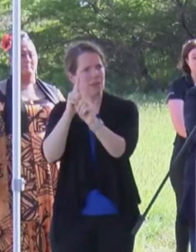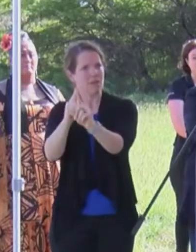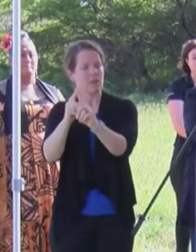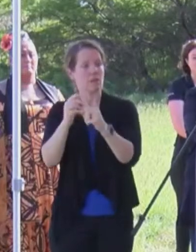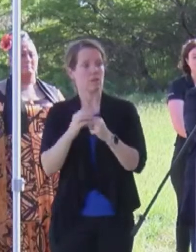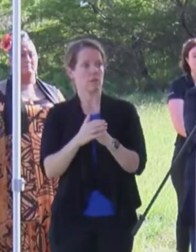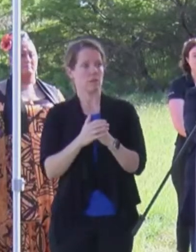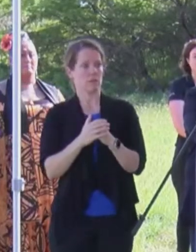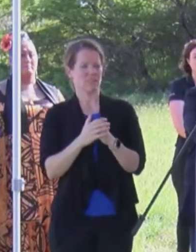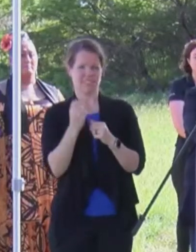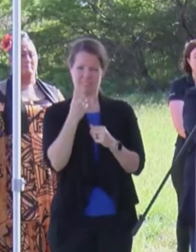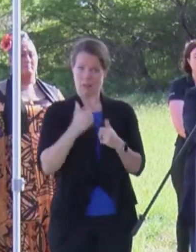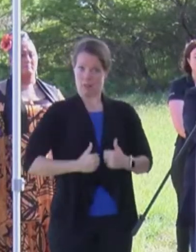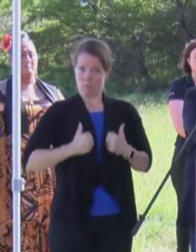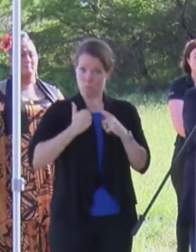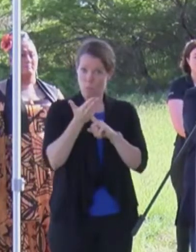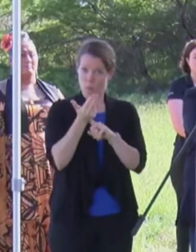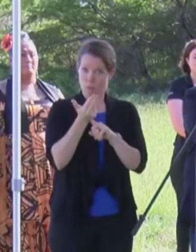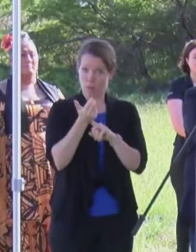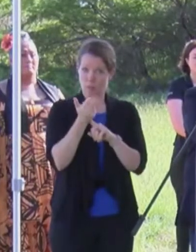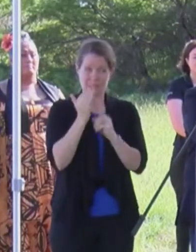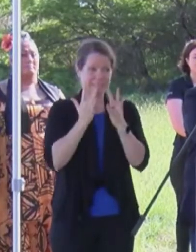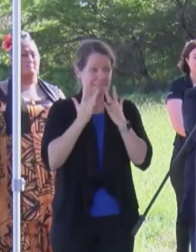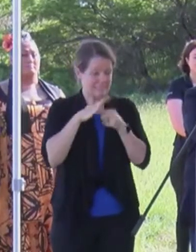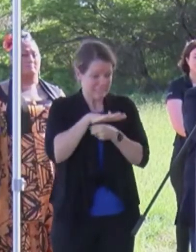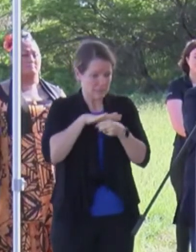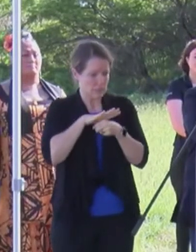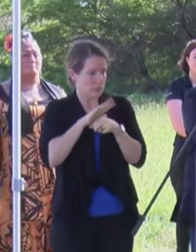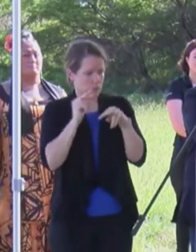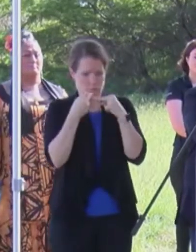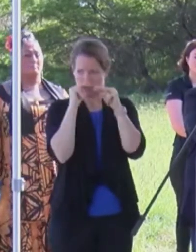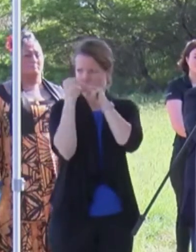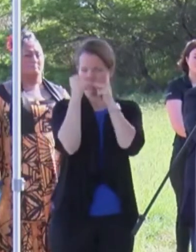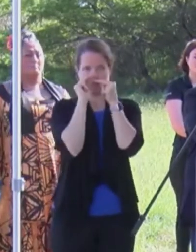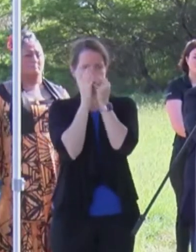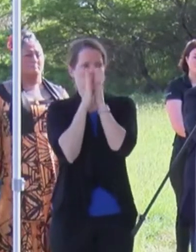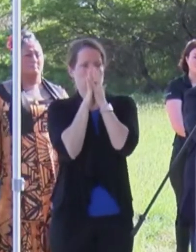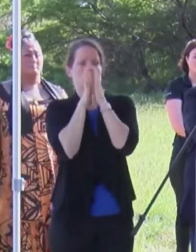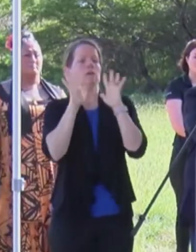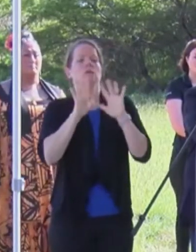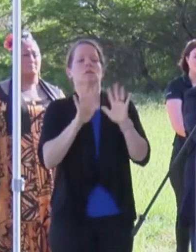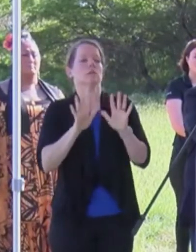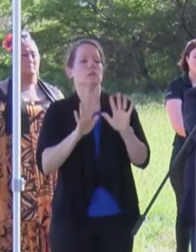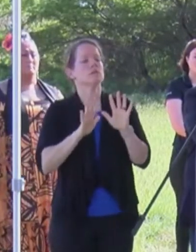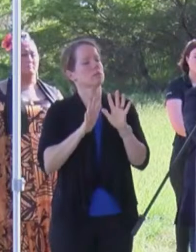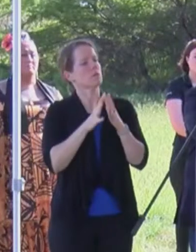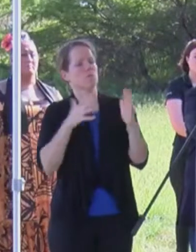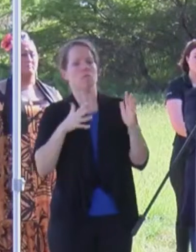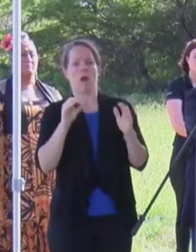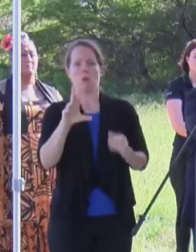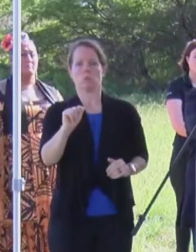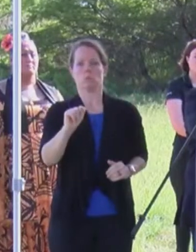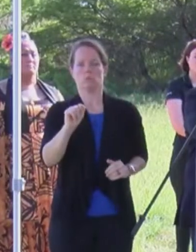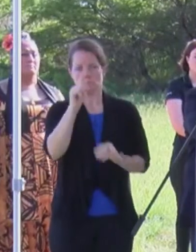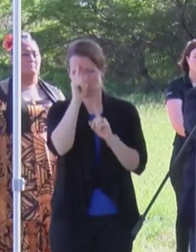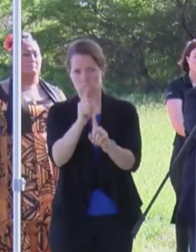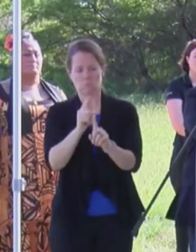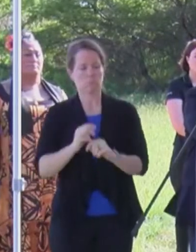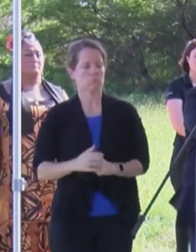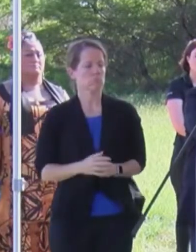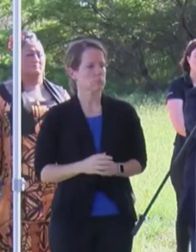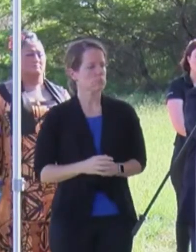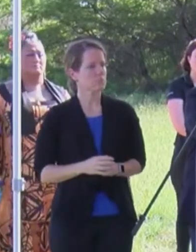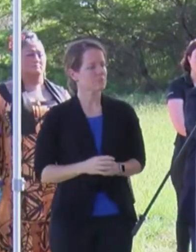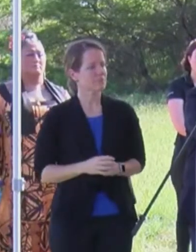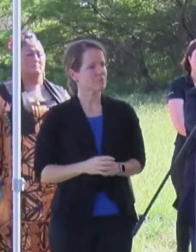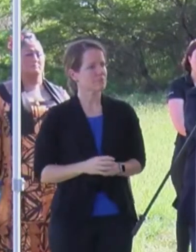very difficult to stay in a hotel with that little space. So that's the reason. And let me just say, from a